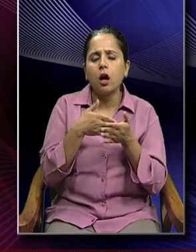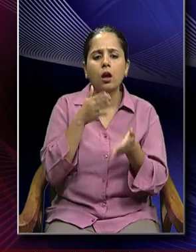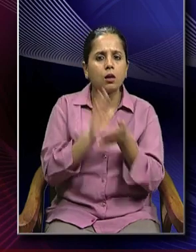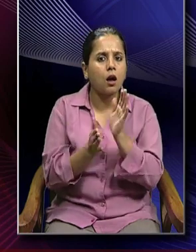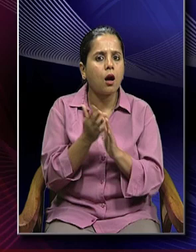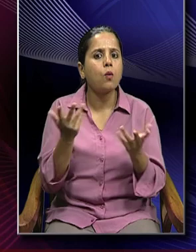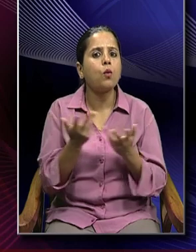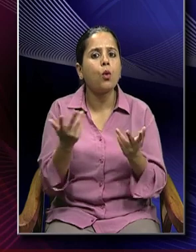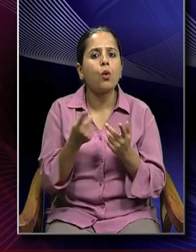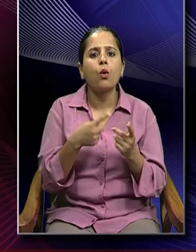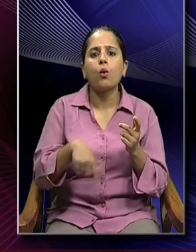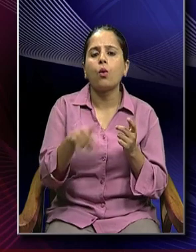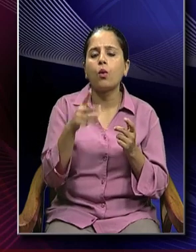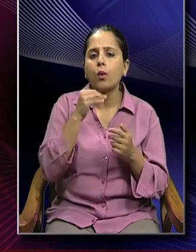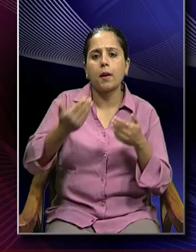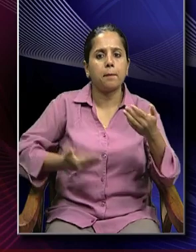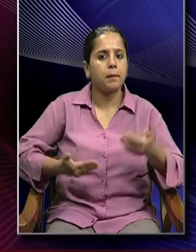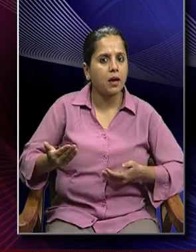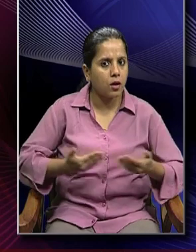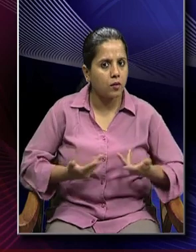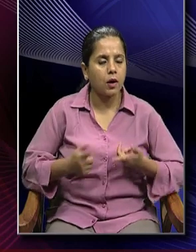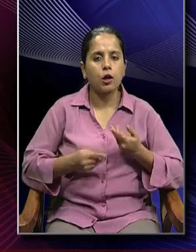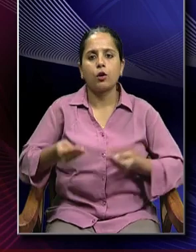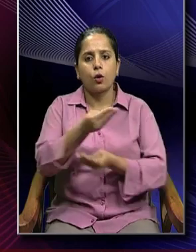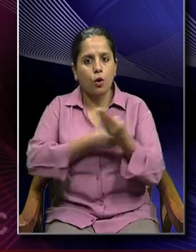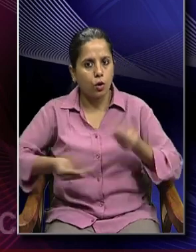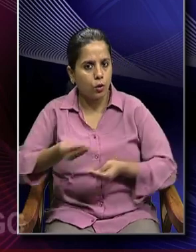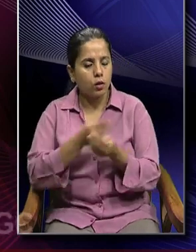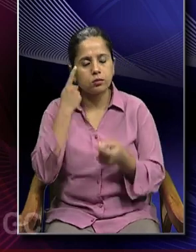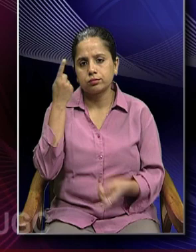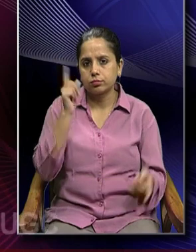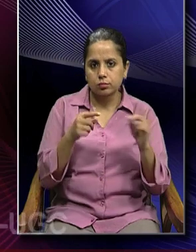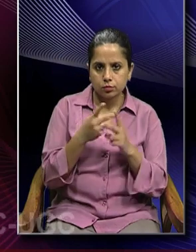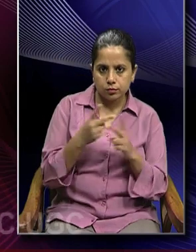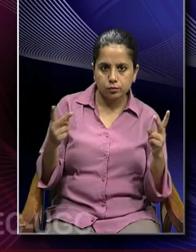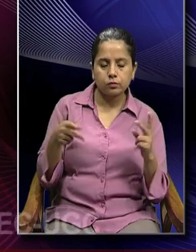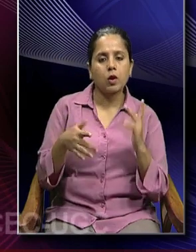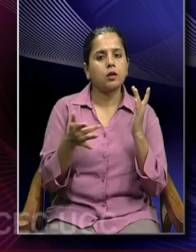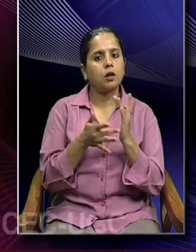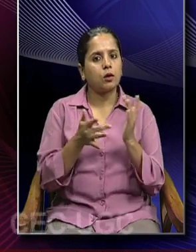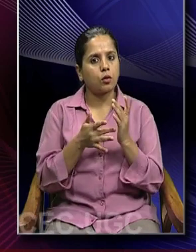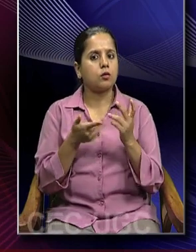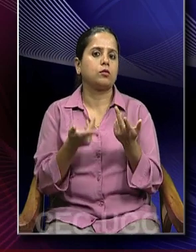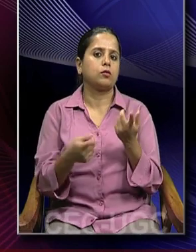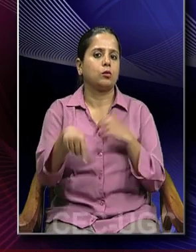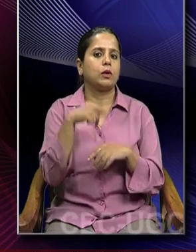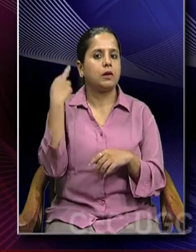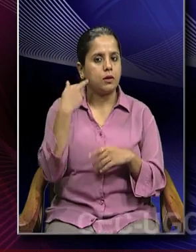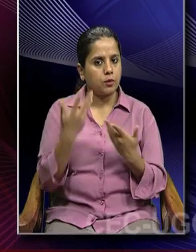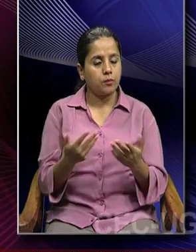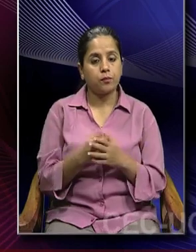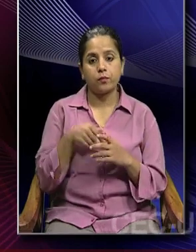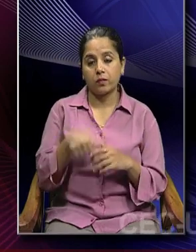witnessing in terms of behavioral, economic, strategic and technological factors. And here